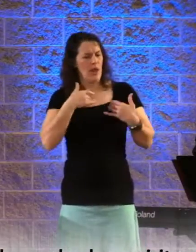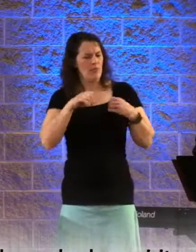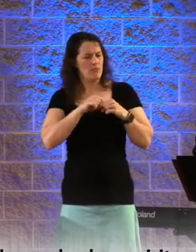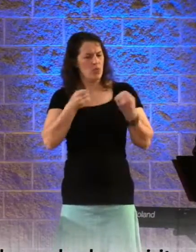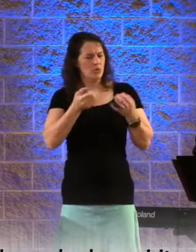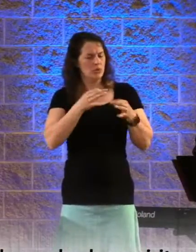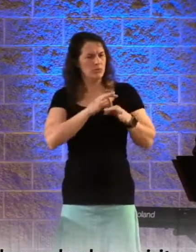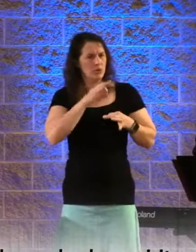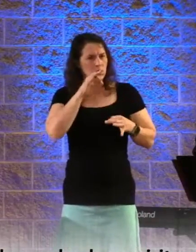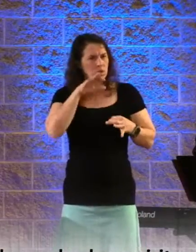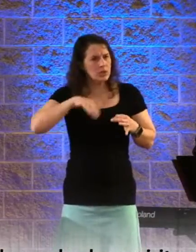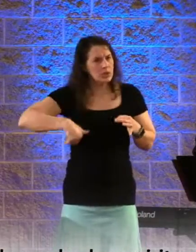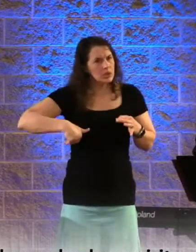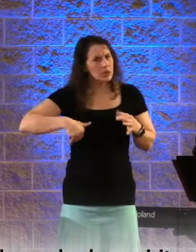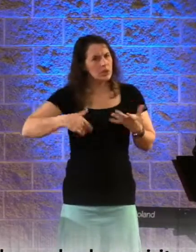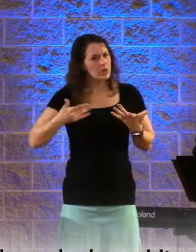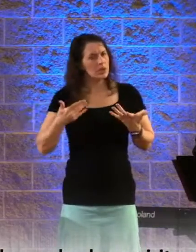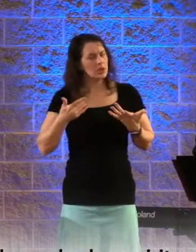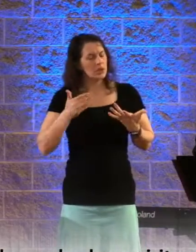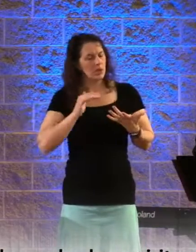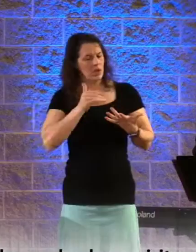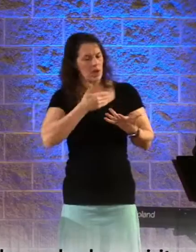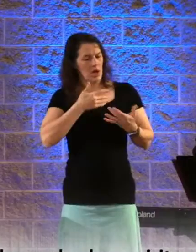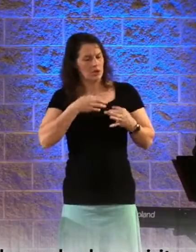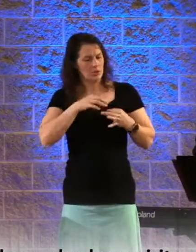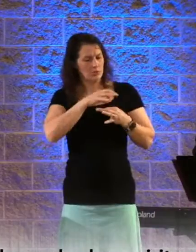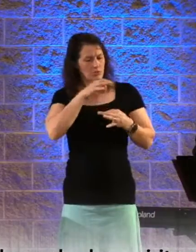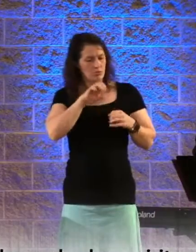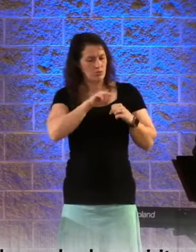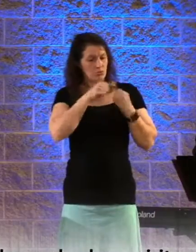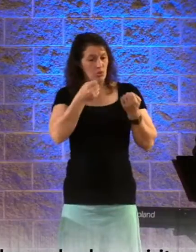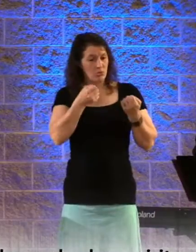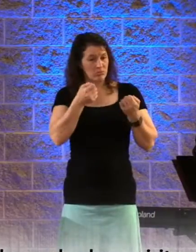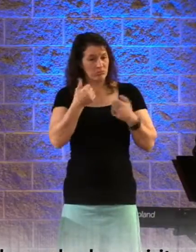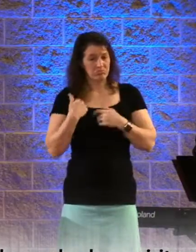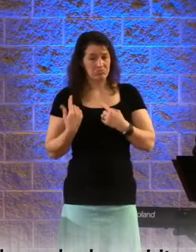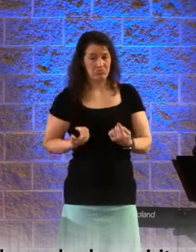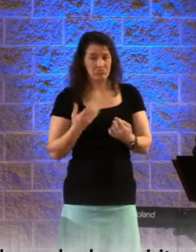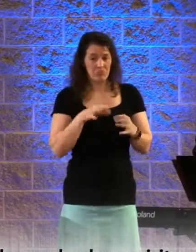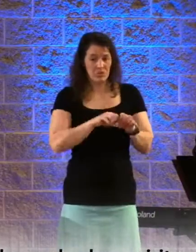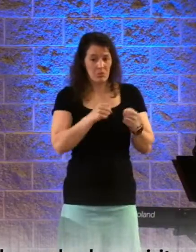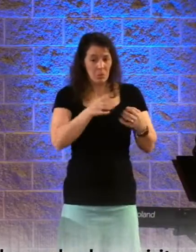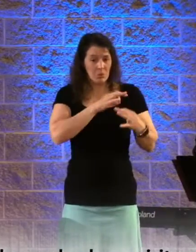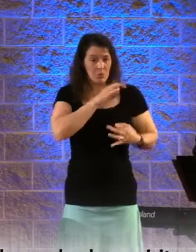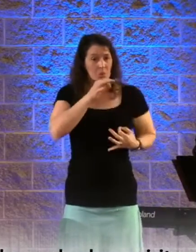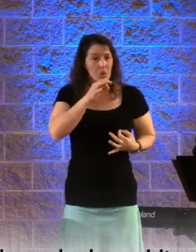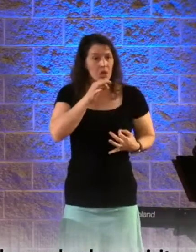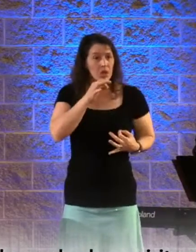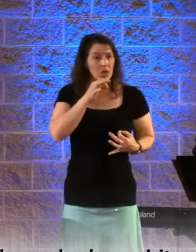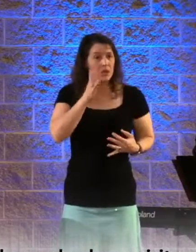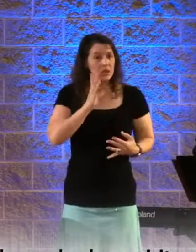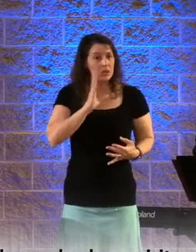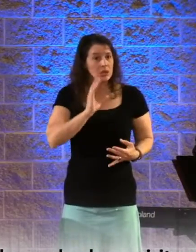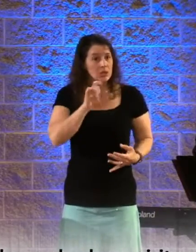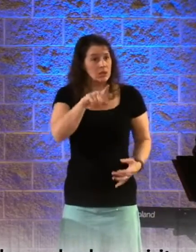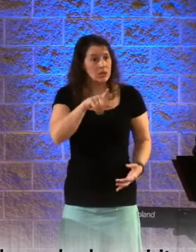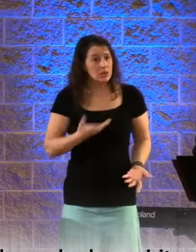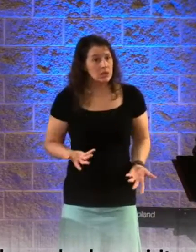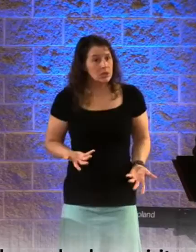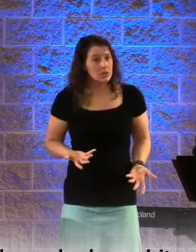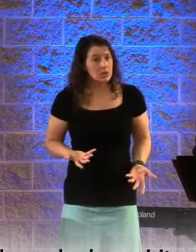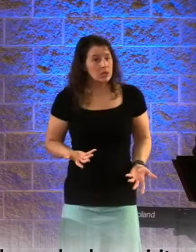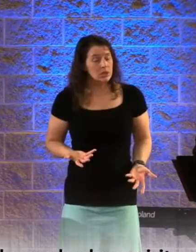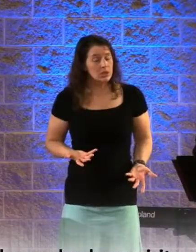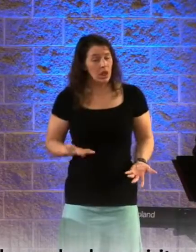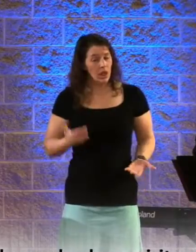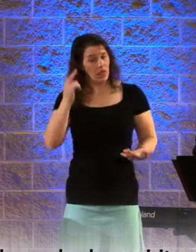spirit? Has our spirit been broken? Has it ever been broken? Have we ever had a broken spirit? I think that's a fair question to